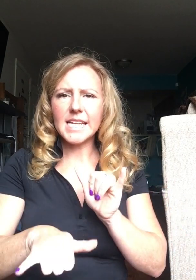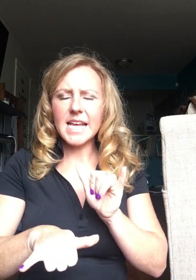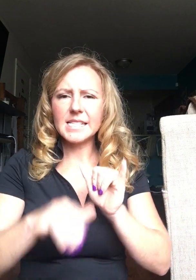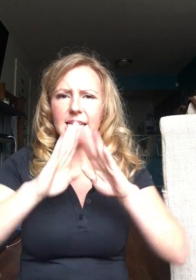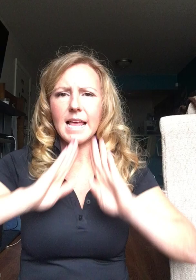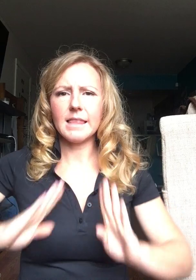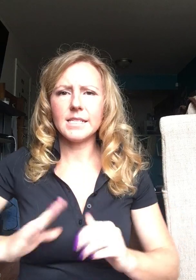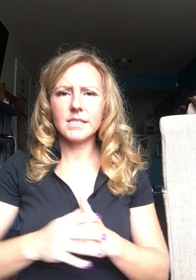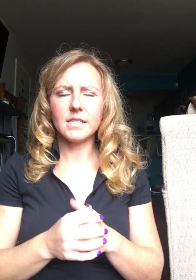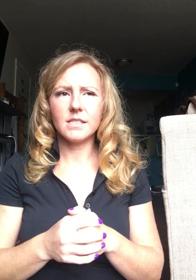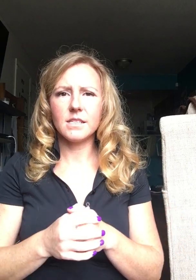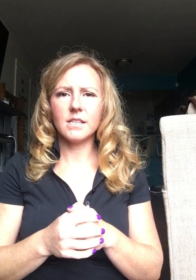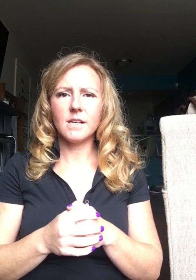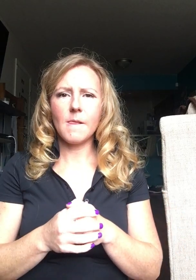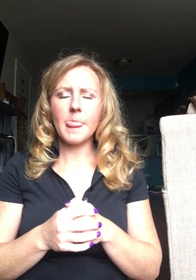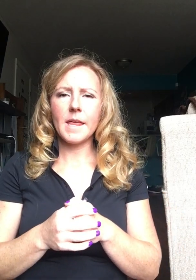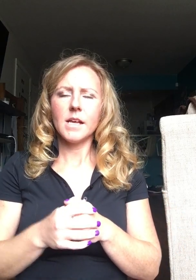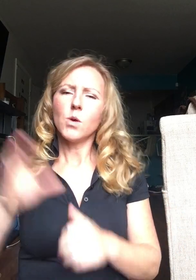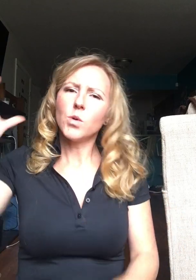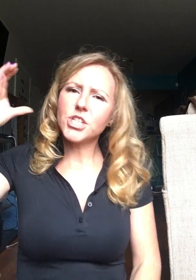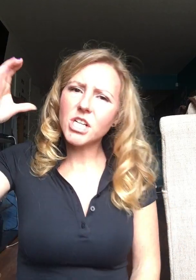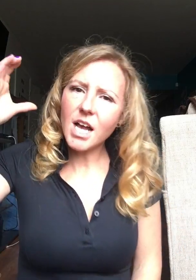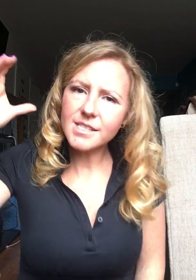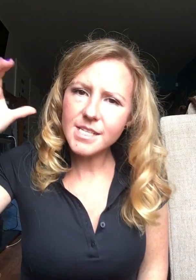stay silent. Would your cousin